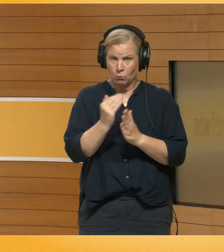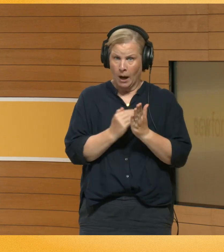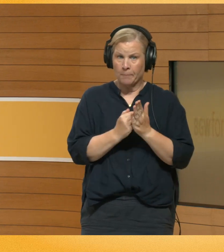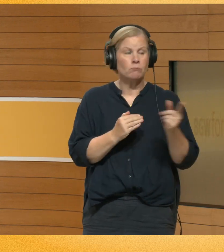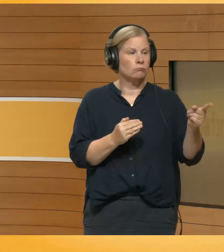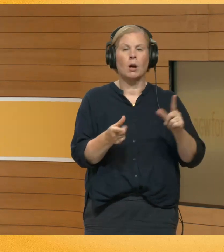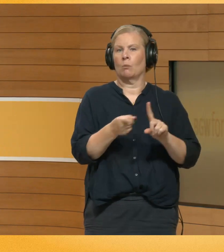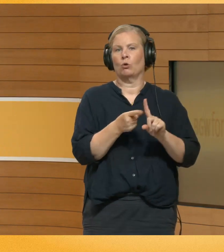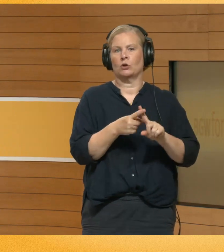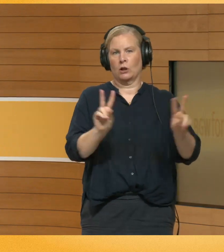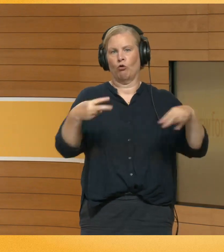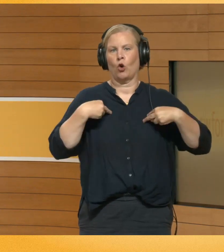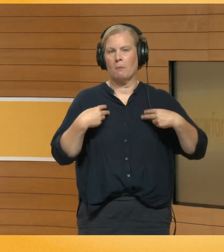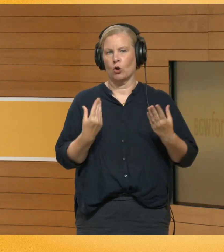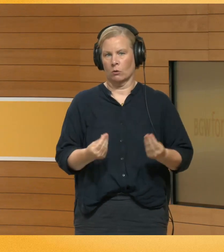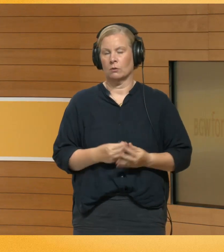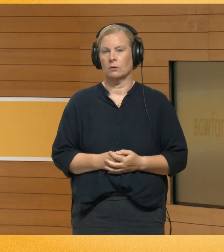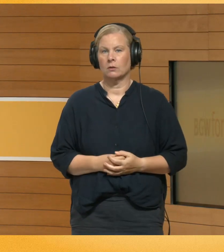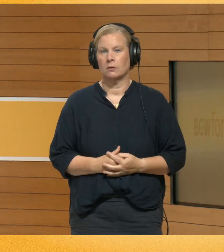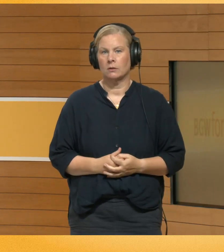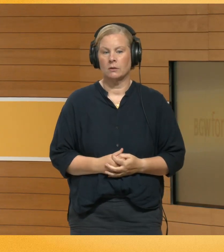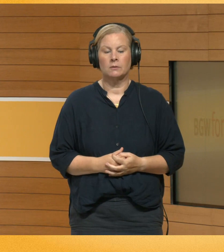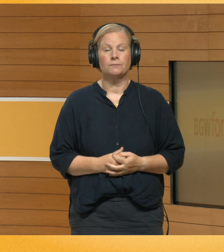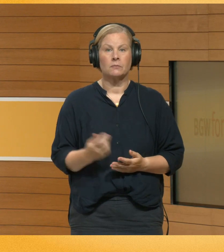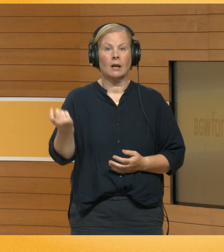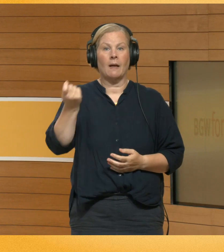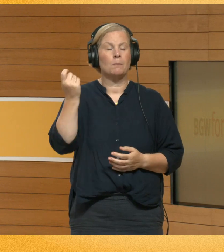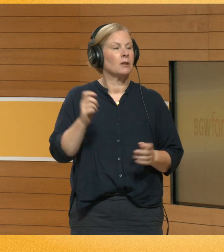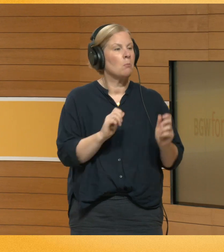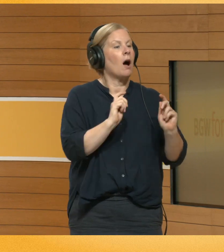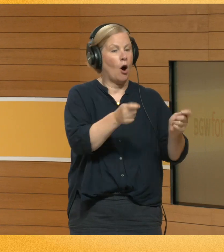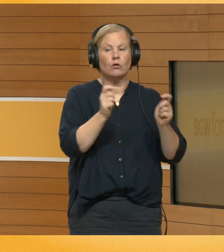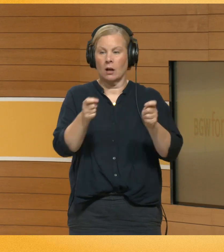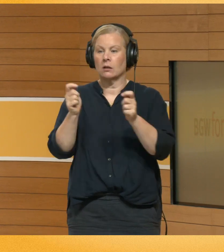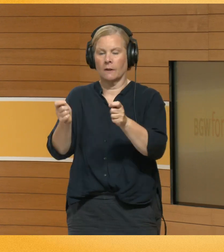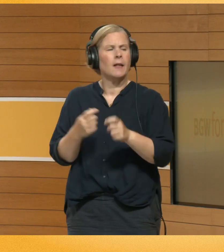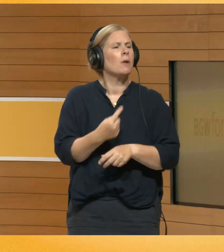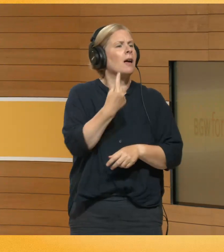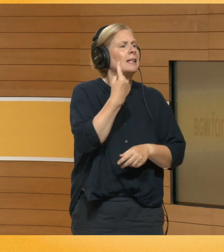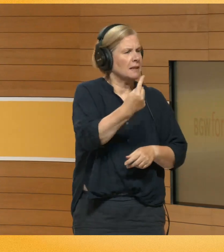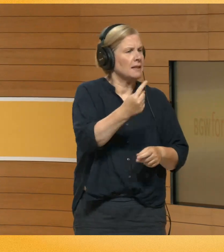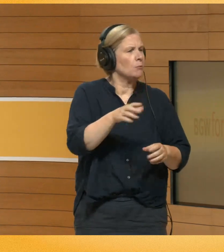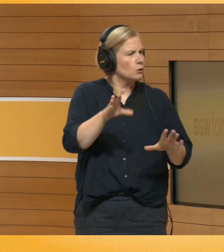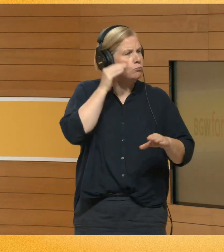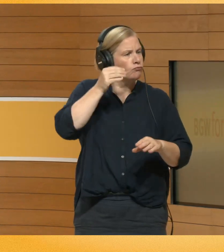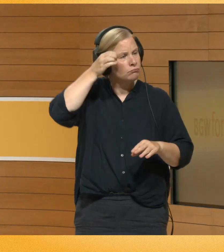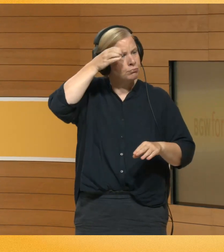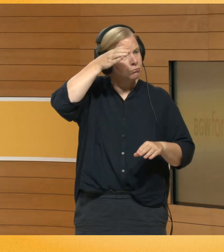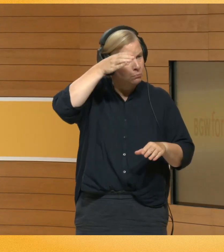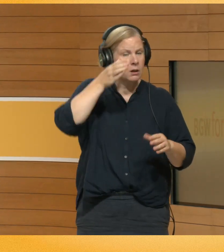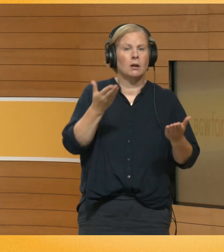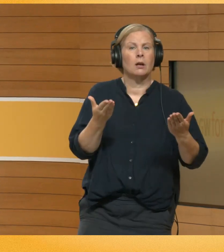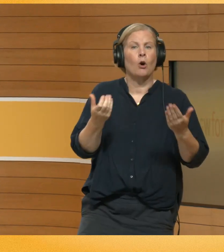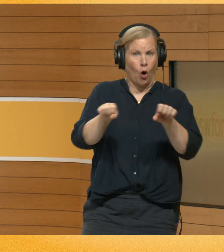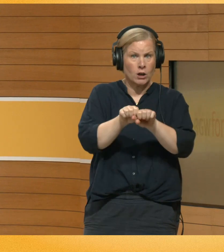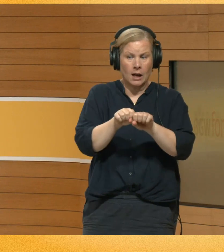very positive feedback. They all were asked to kind of self-learn the